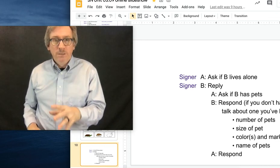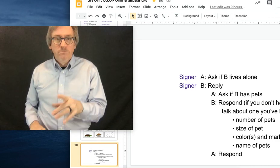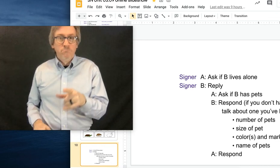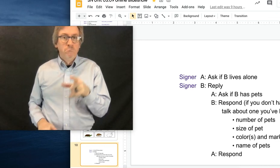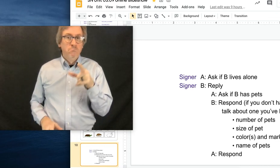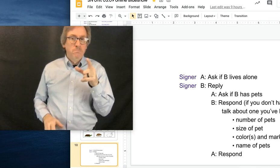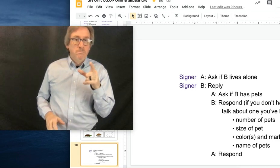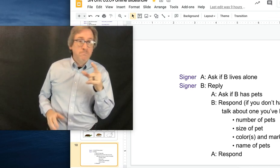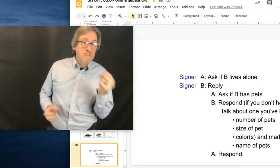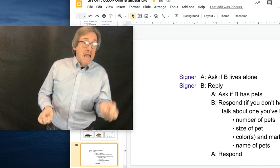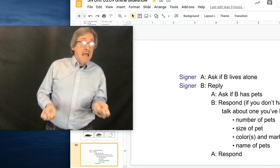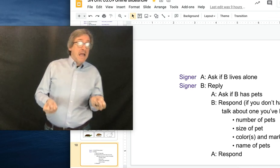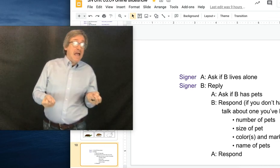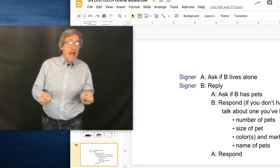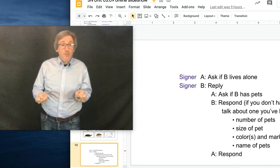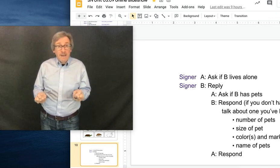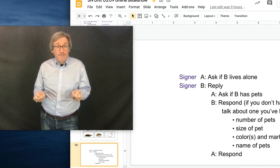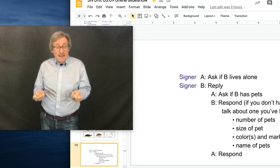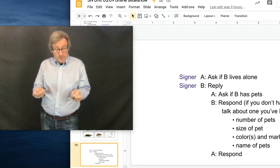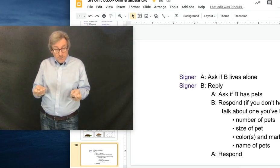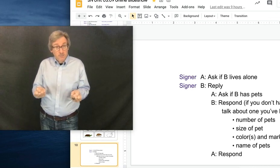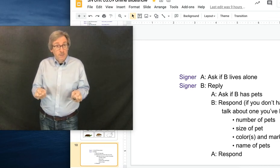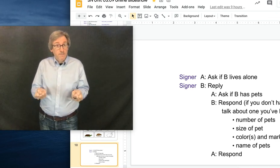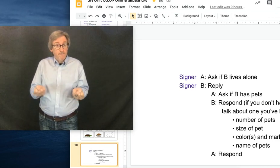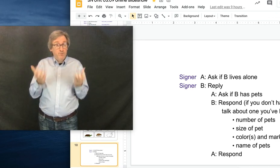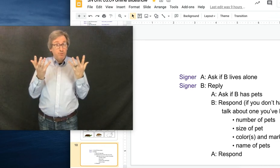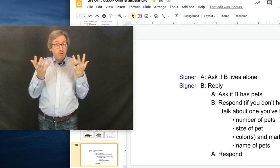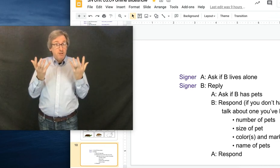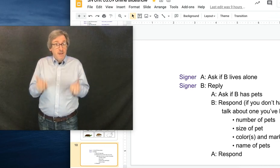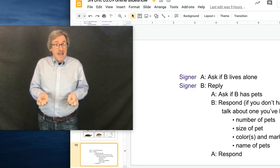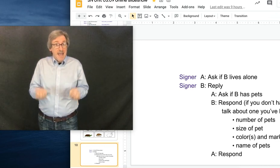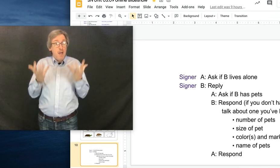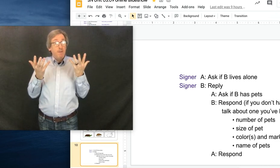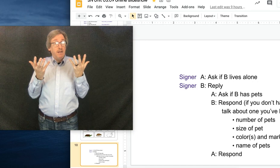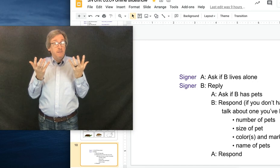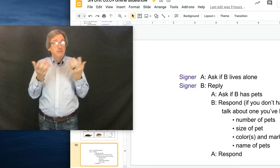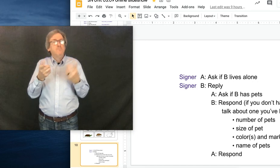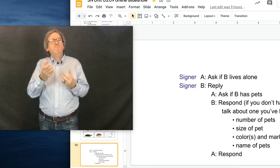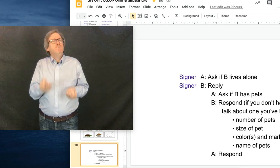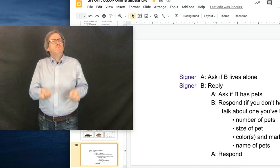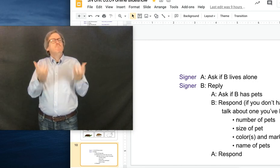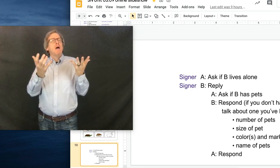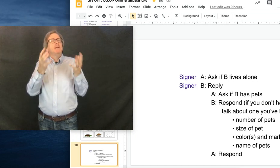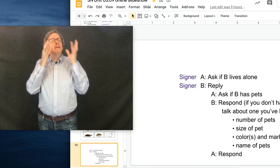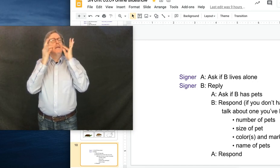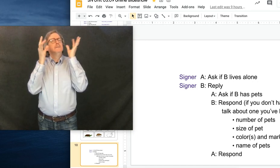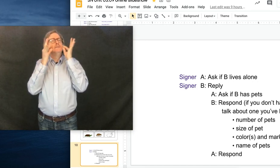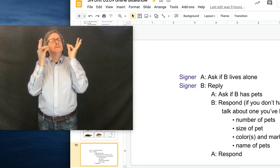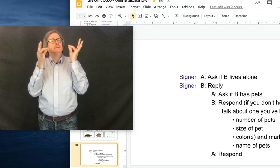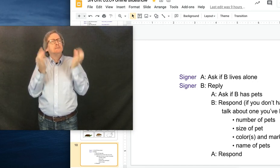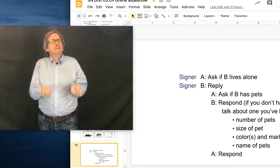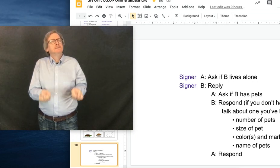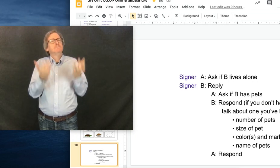ask, how many pets? How many?